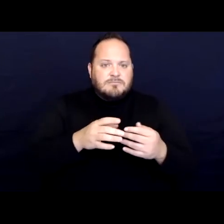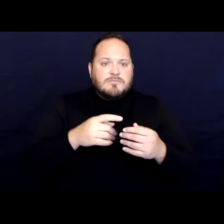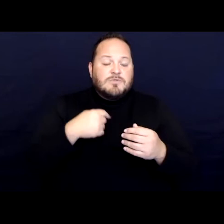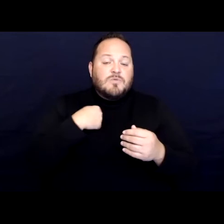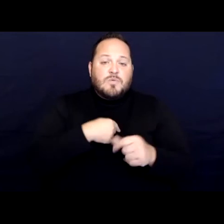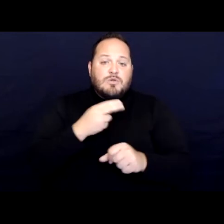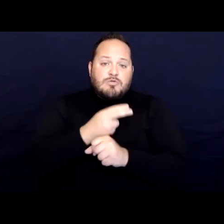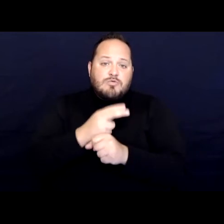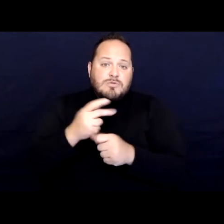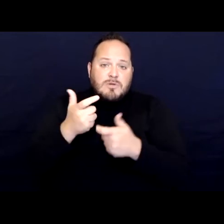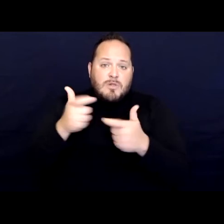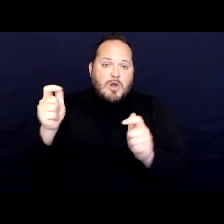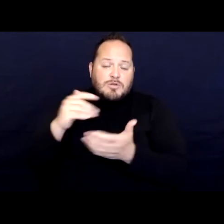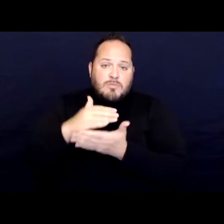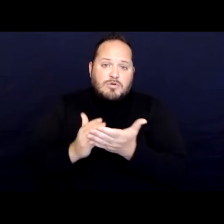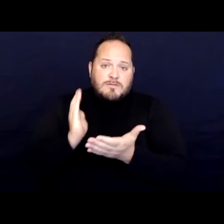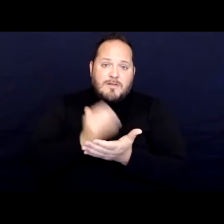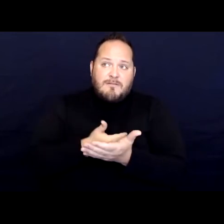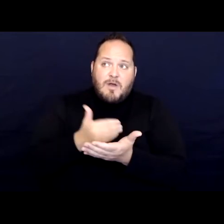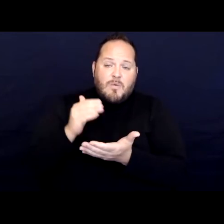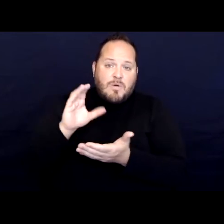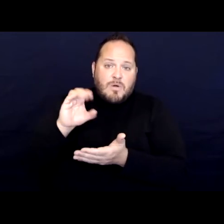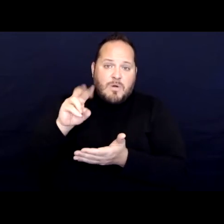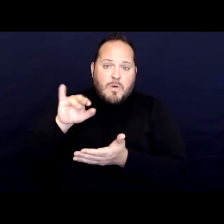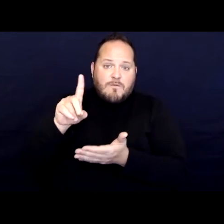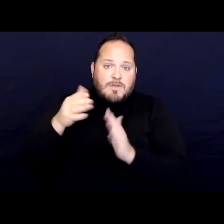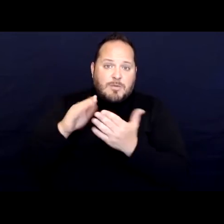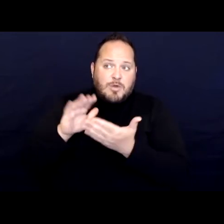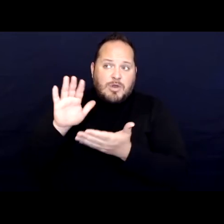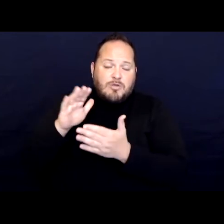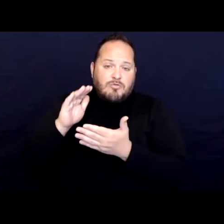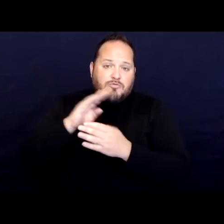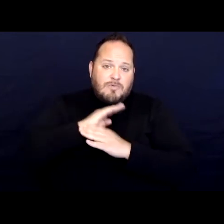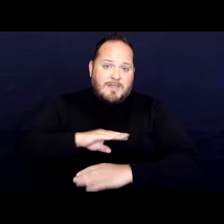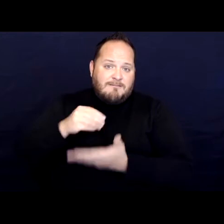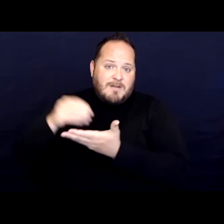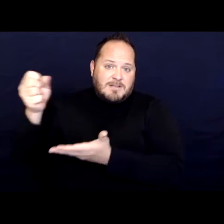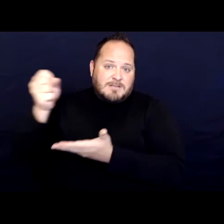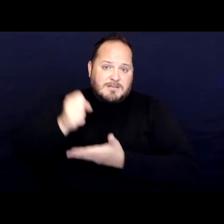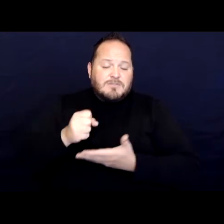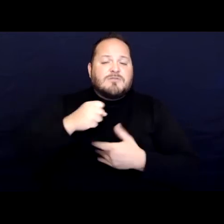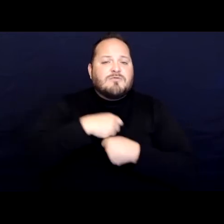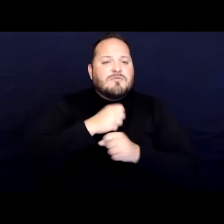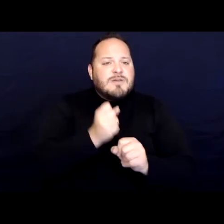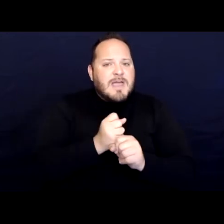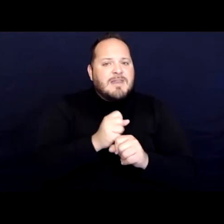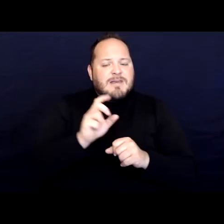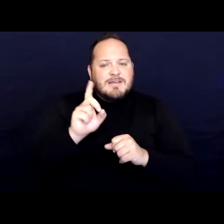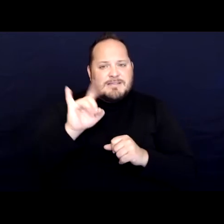COVID community COVID relief funds to create a digital bridge project, where we